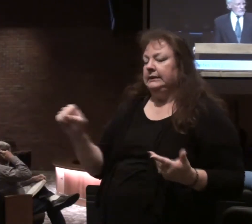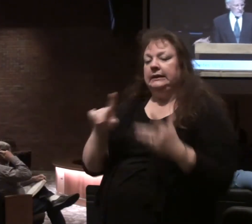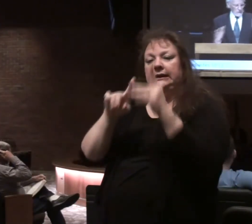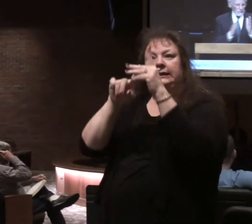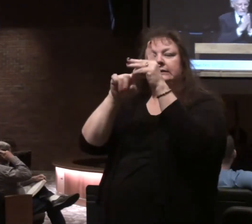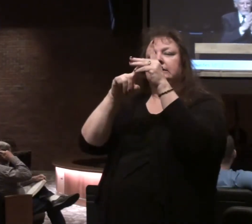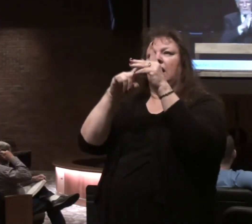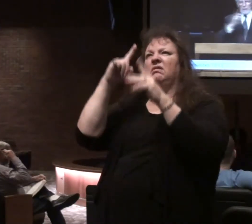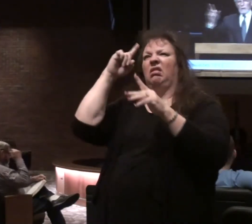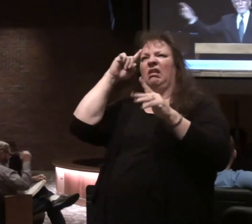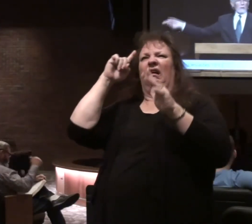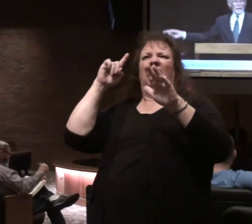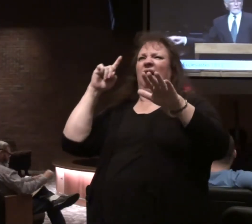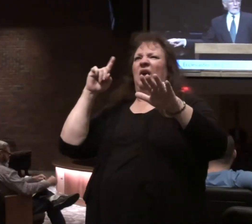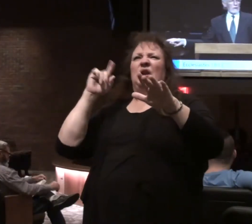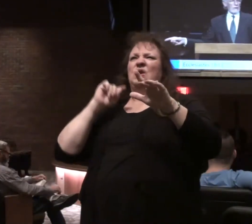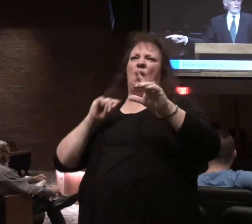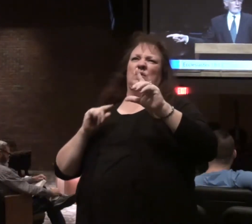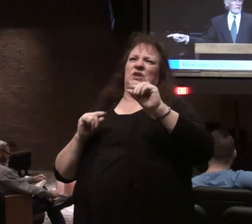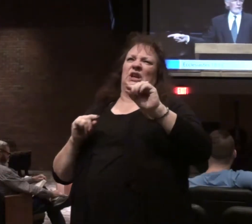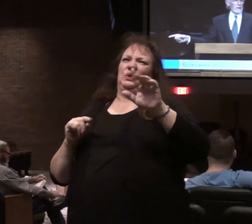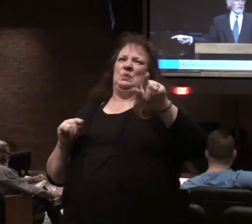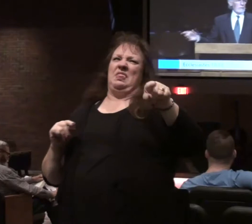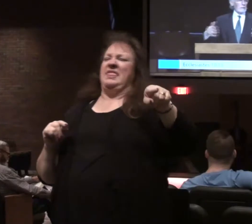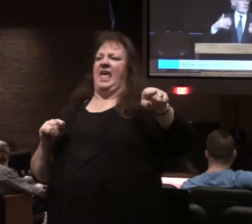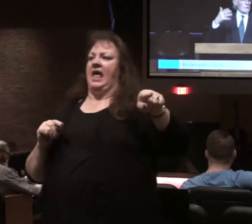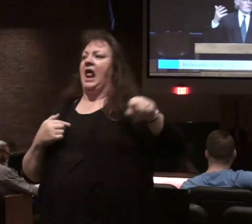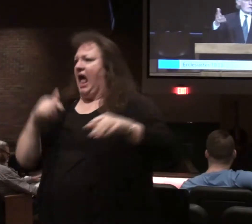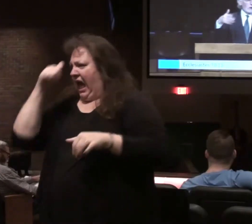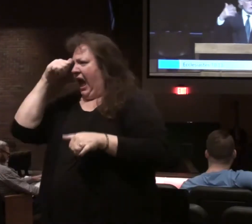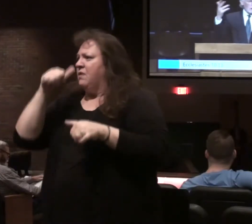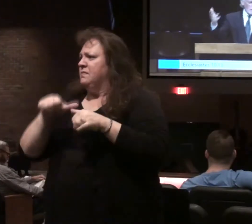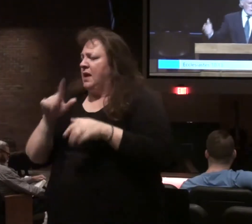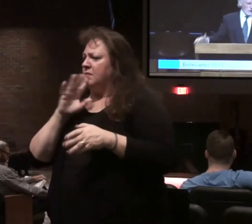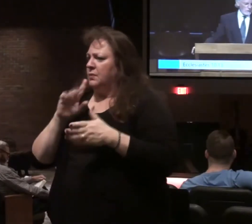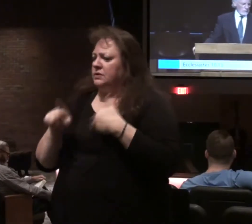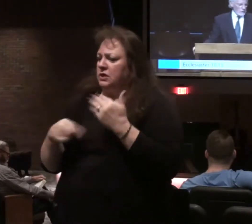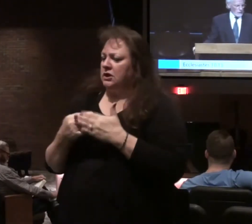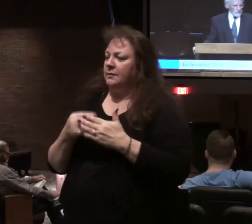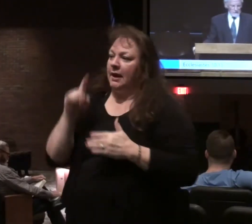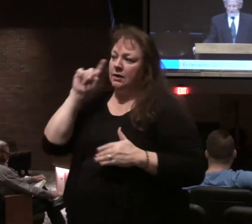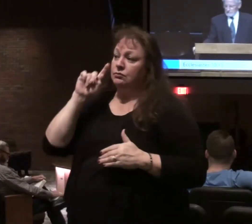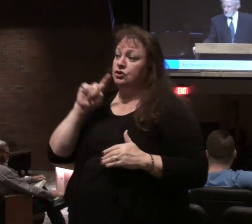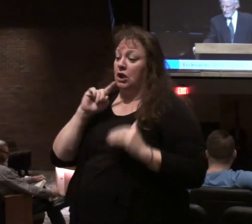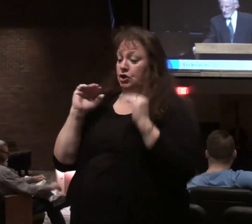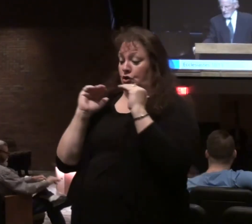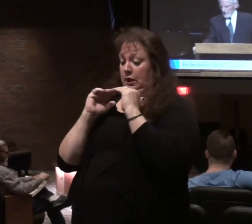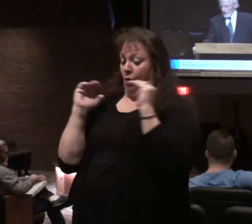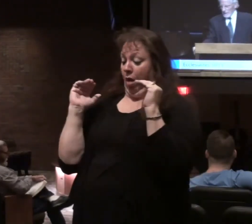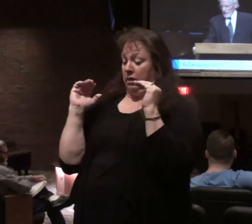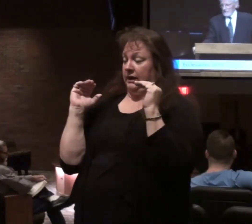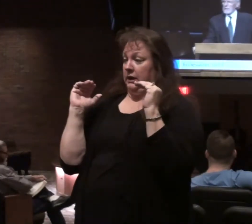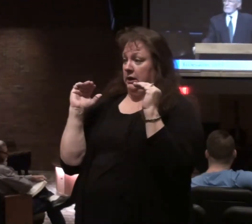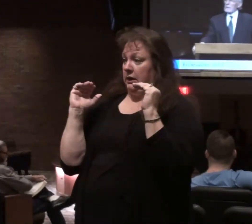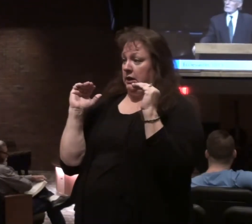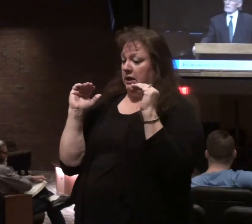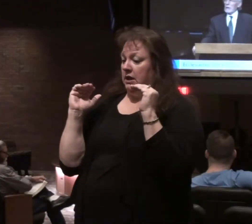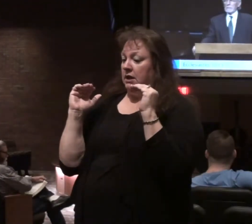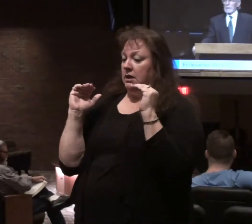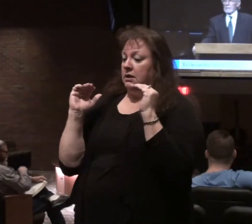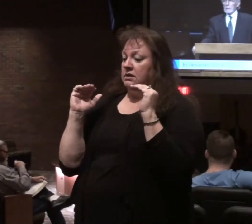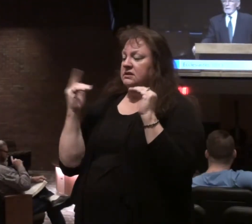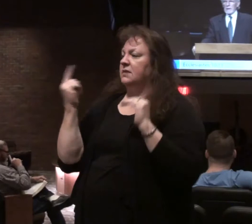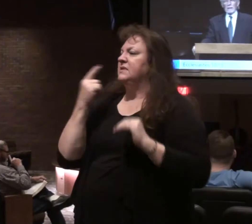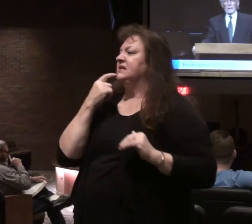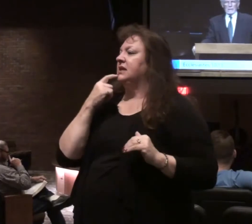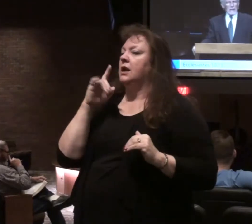starts out with, well, nobody will go way over here. I remember when we were talking about gender equality. And so they use the